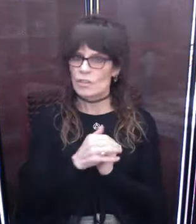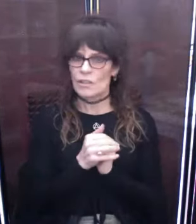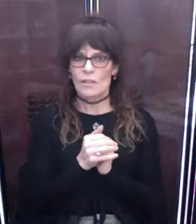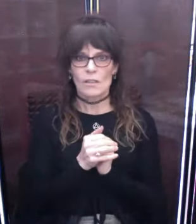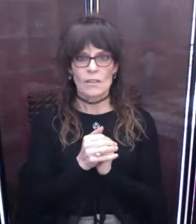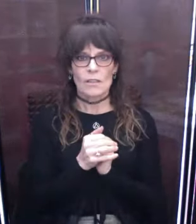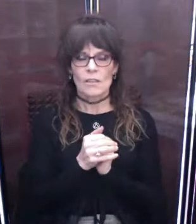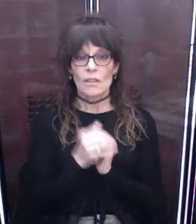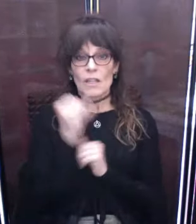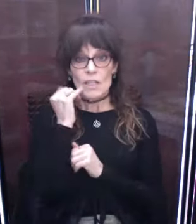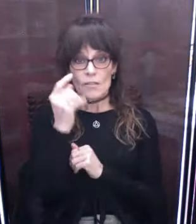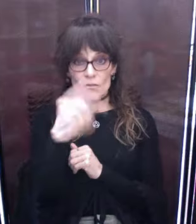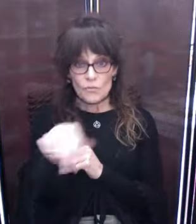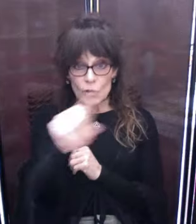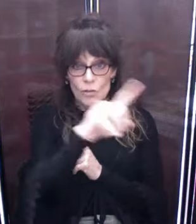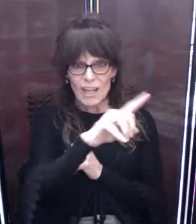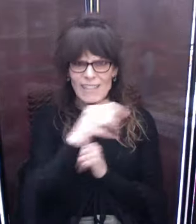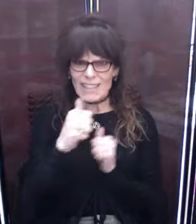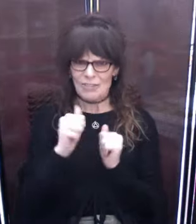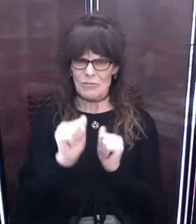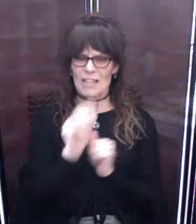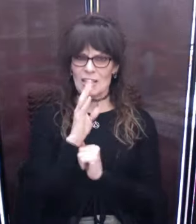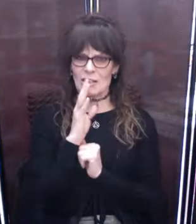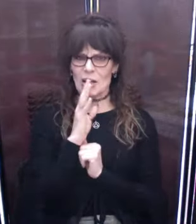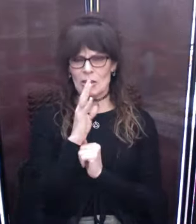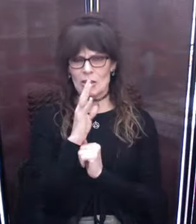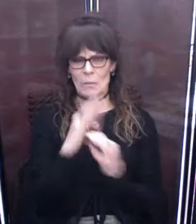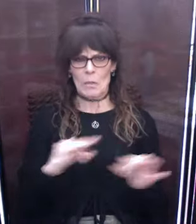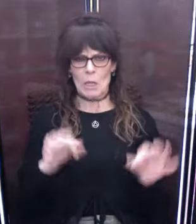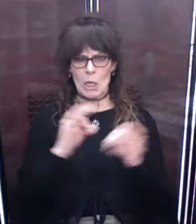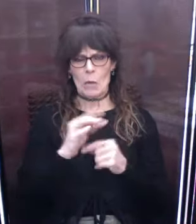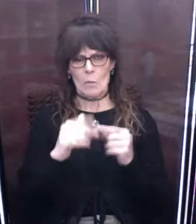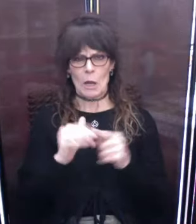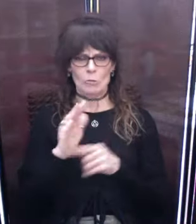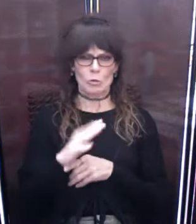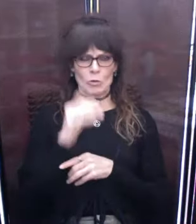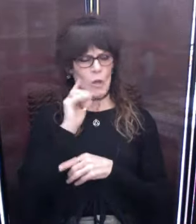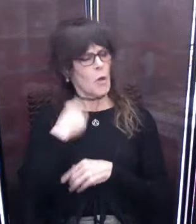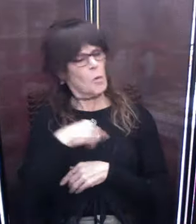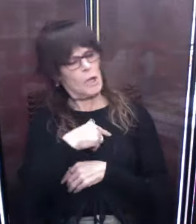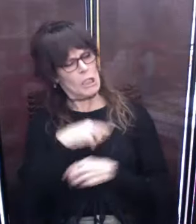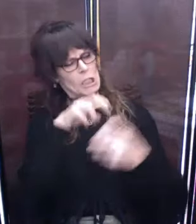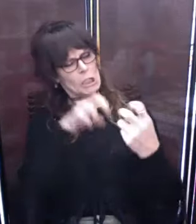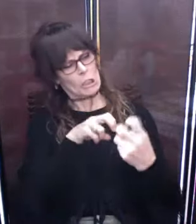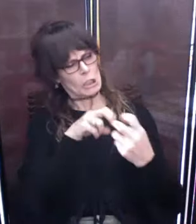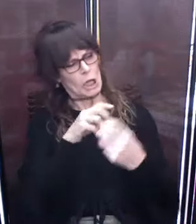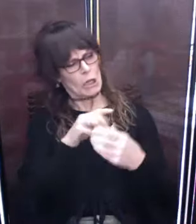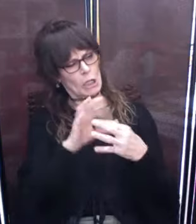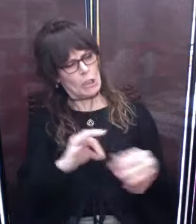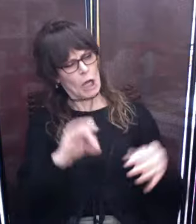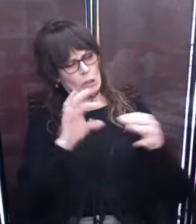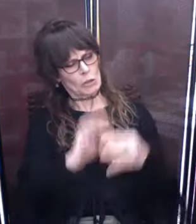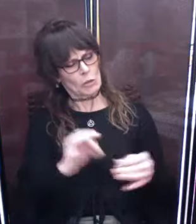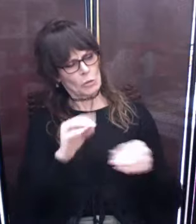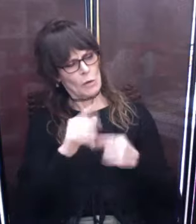If you guys had tried to talk to me about my drinking, Jim, we need to talk to you about your drinking, I'd have been like, see you later, guys. I've